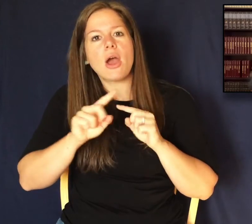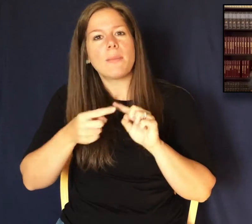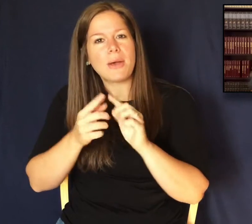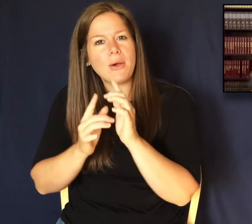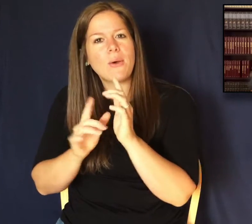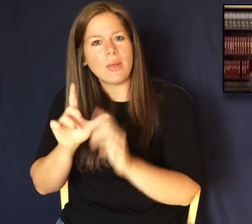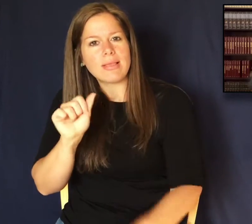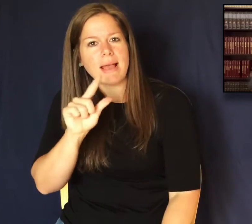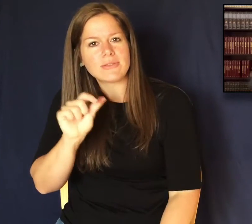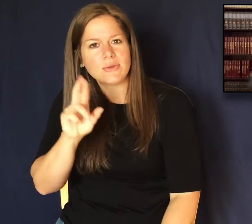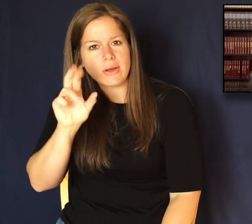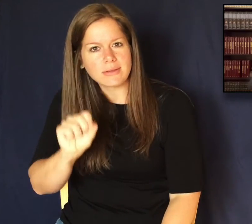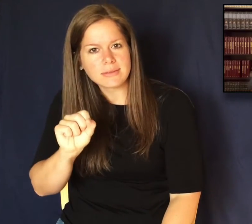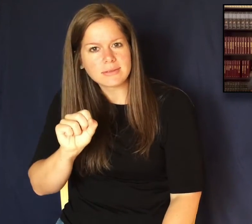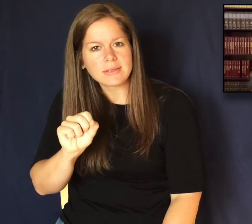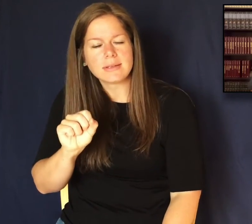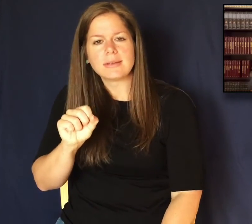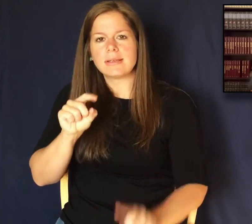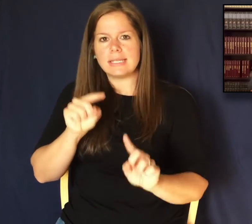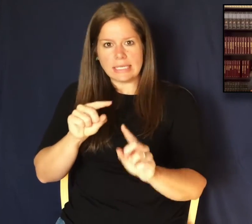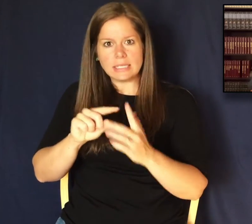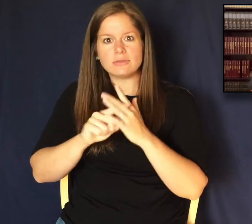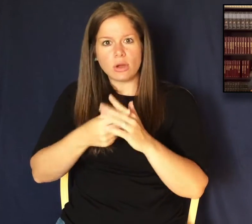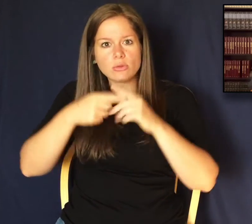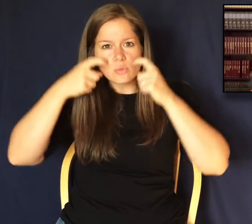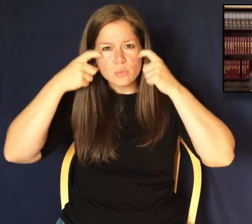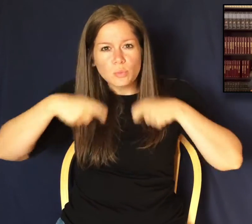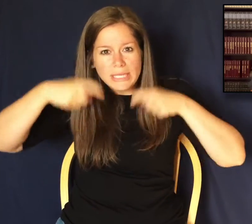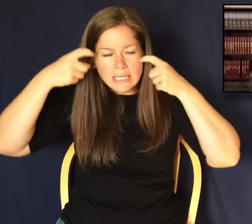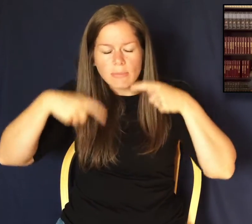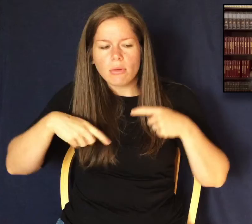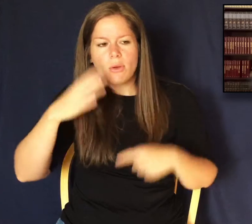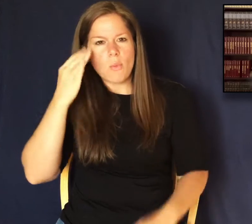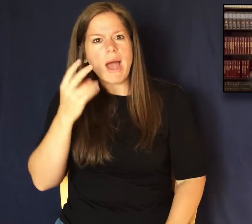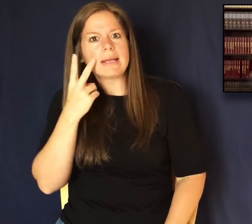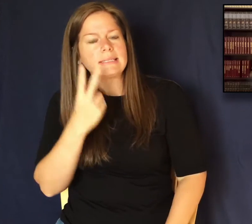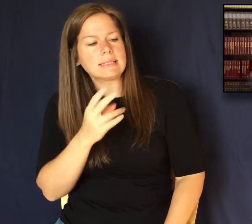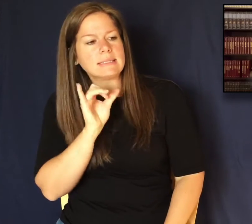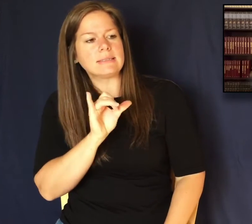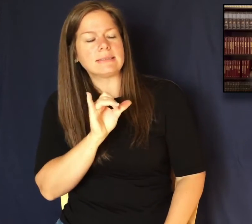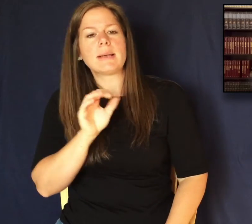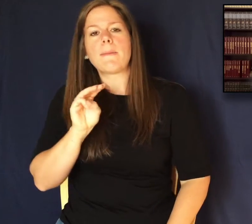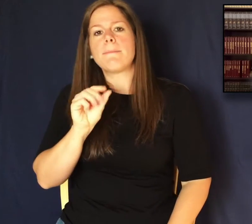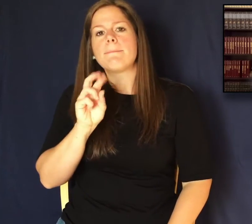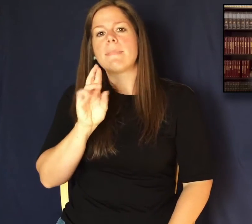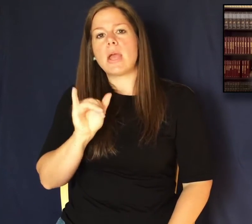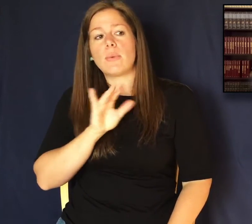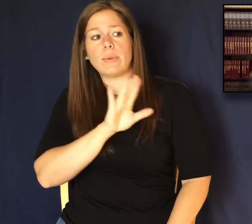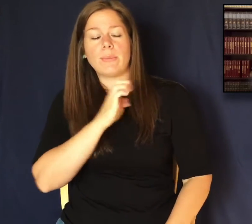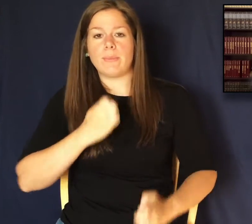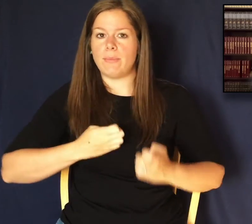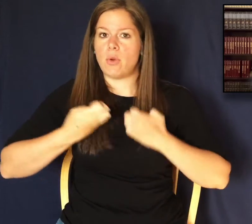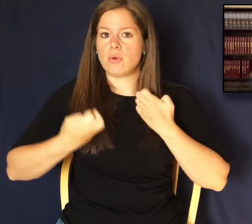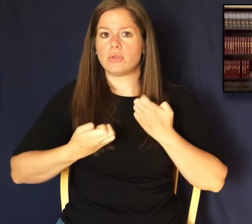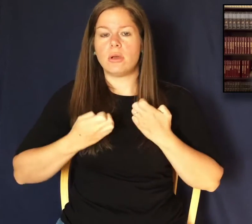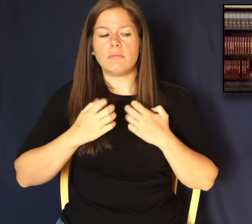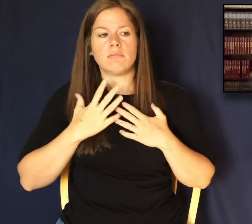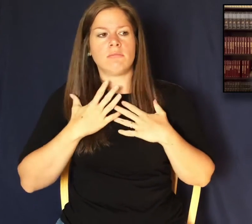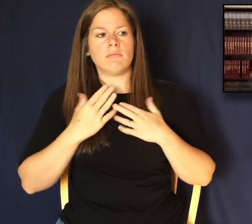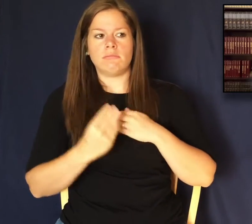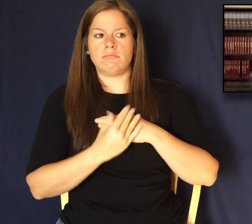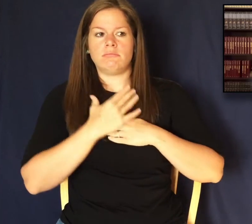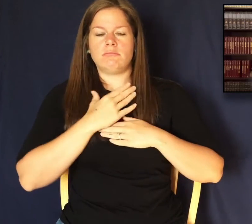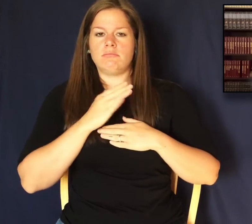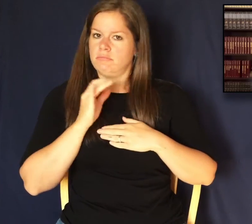from the dead. He weeps alongside, being so moved by Mary's emotion. He heals and